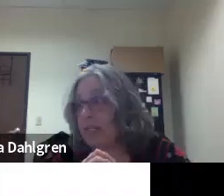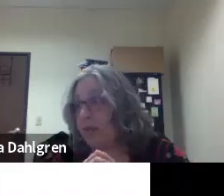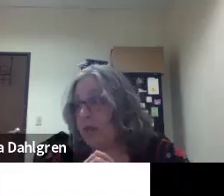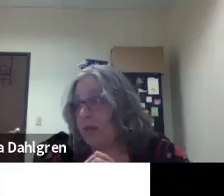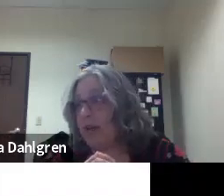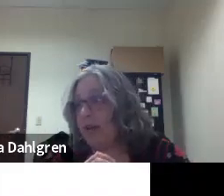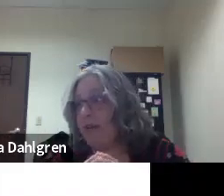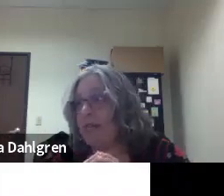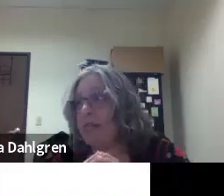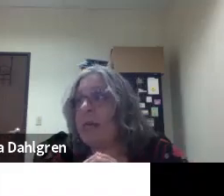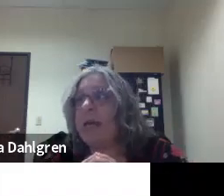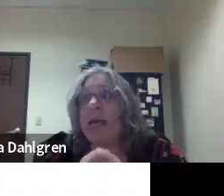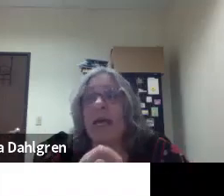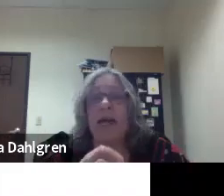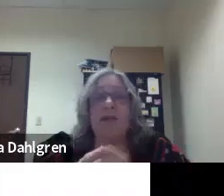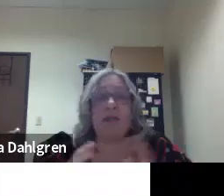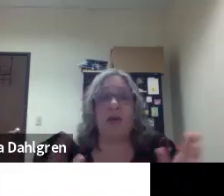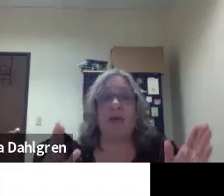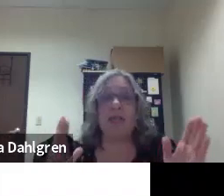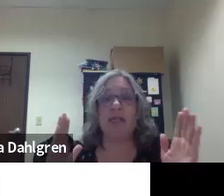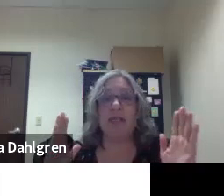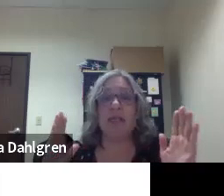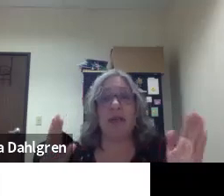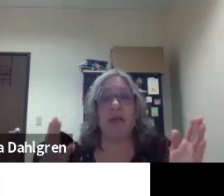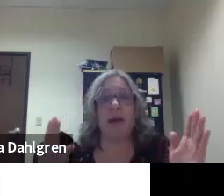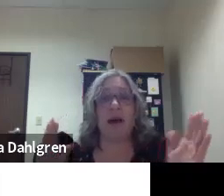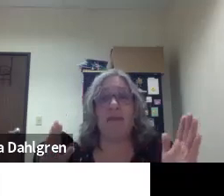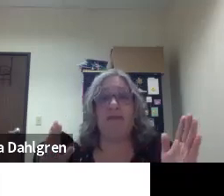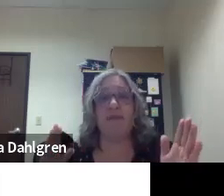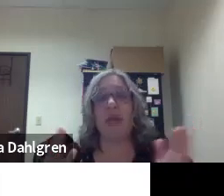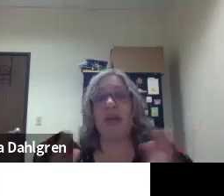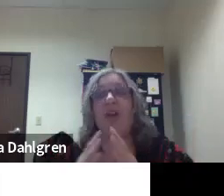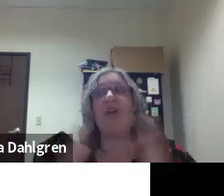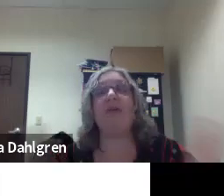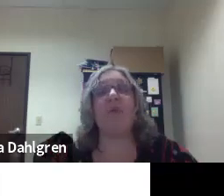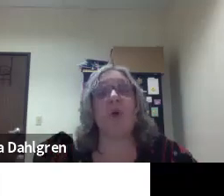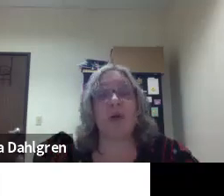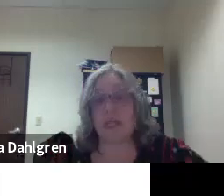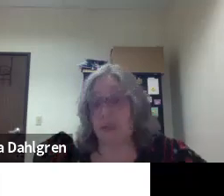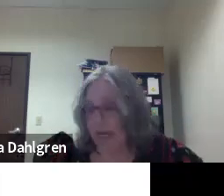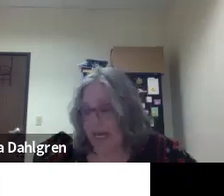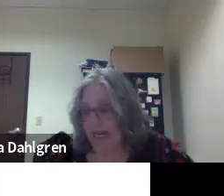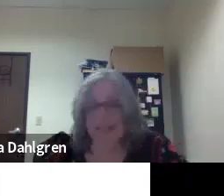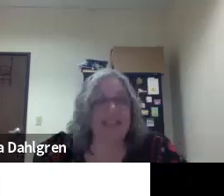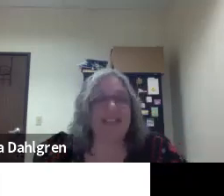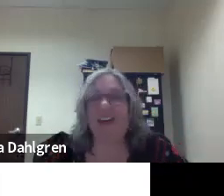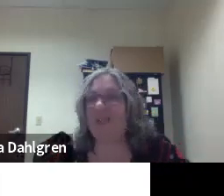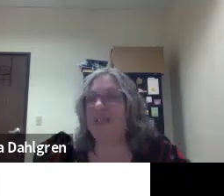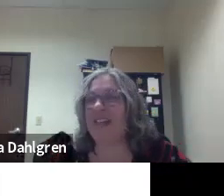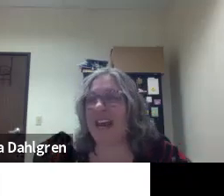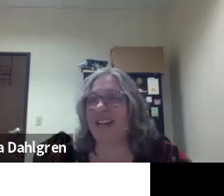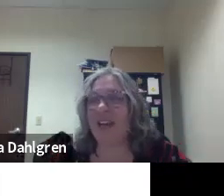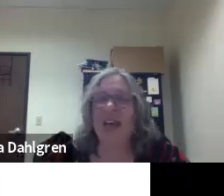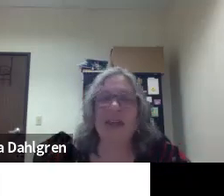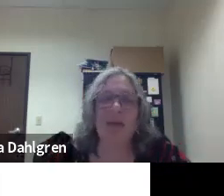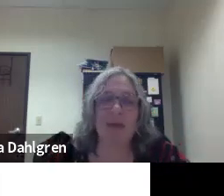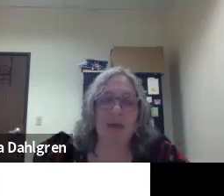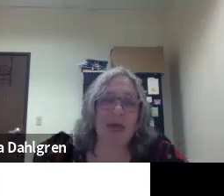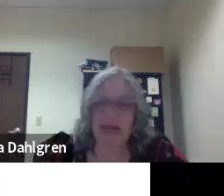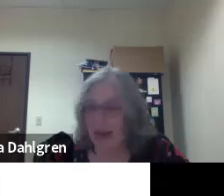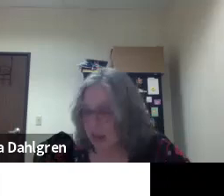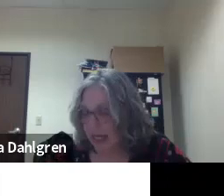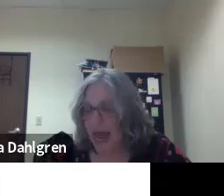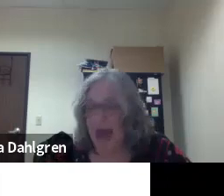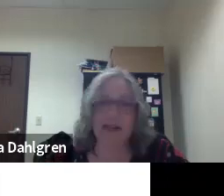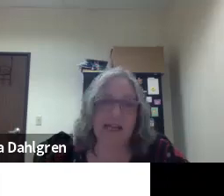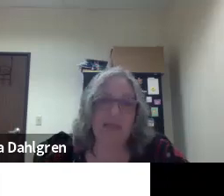Security disability benefits. And so this is a very important piece to understand, that people